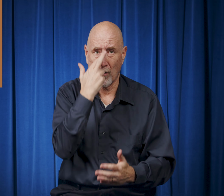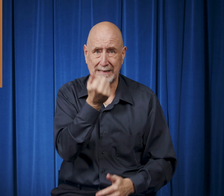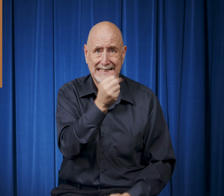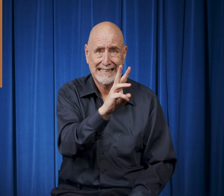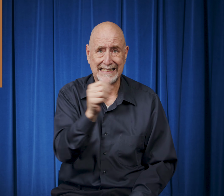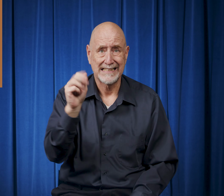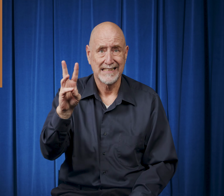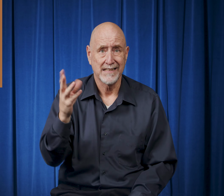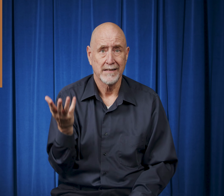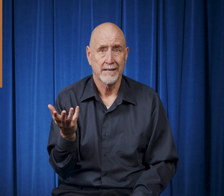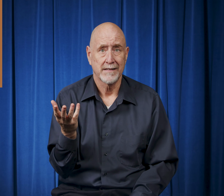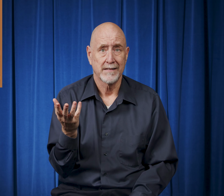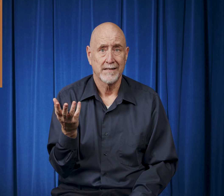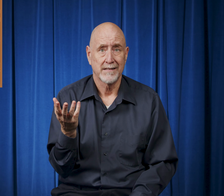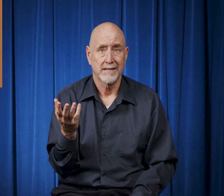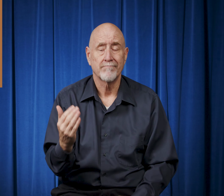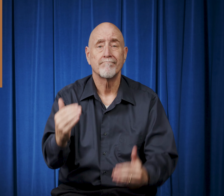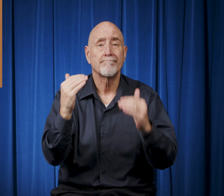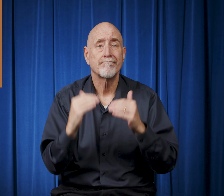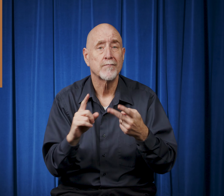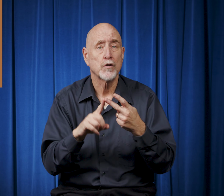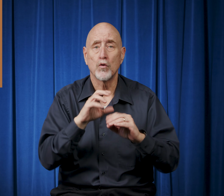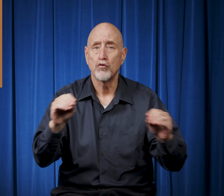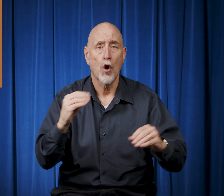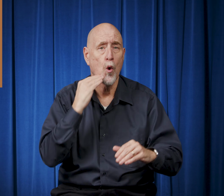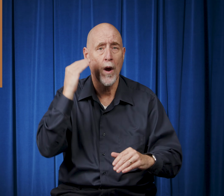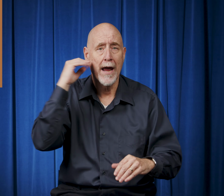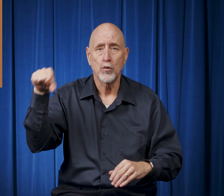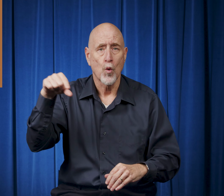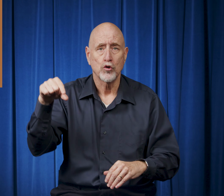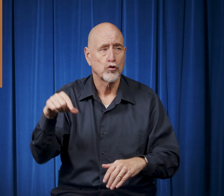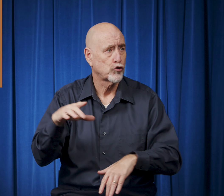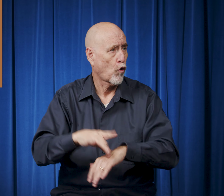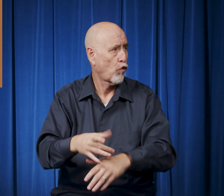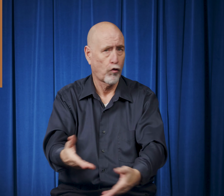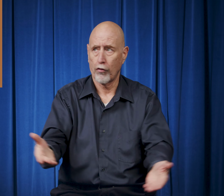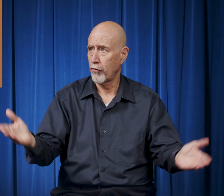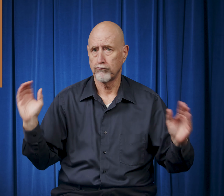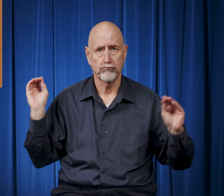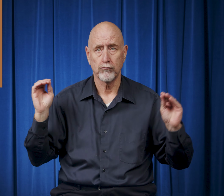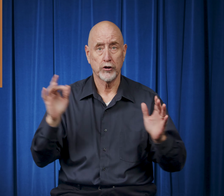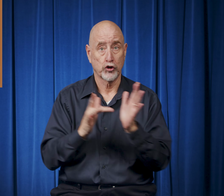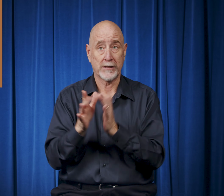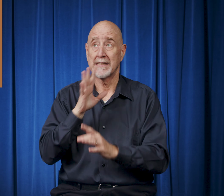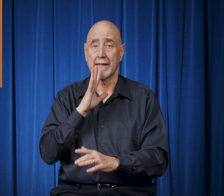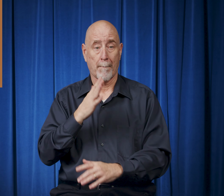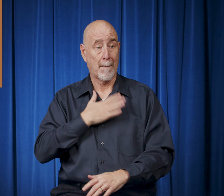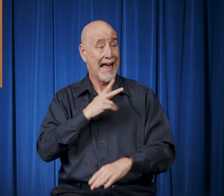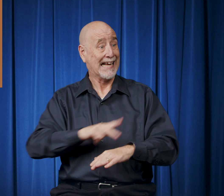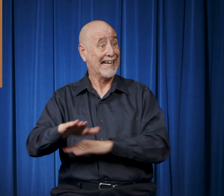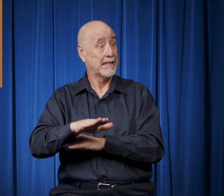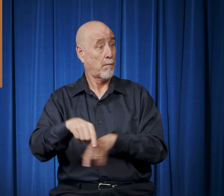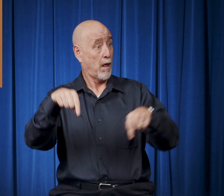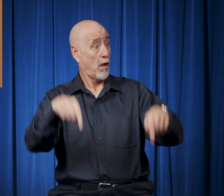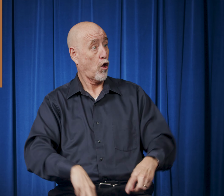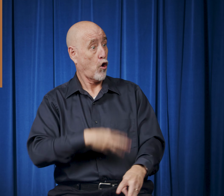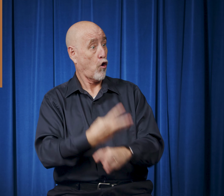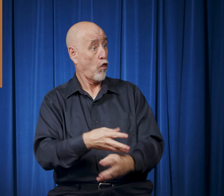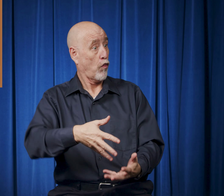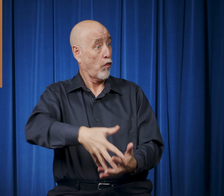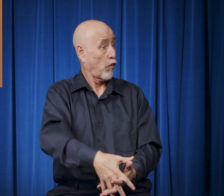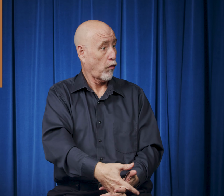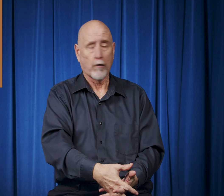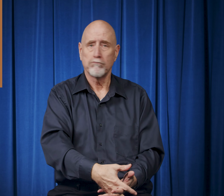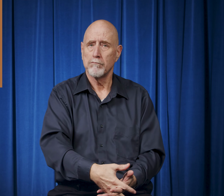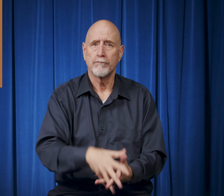verse 16. It's why we have no headquarters anywhere on earth, because Jesus said, my kingdom is not of this earth,